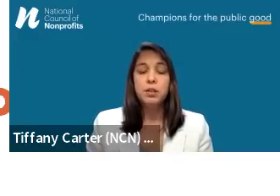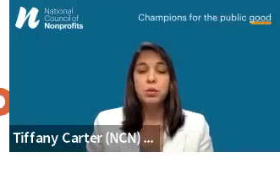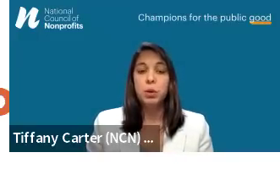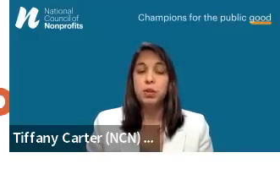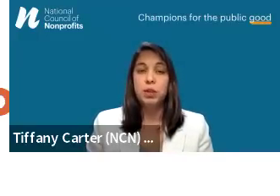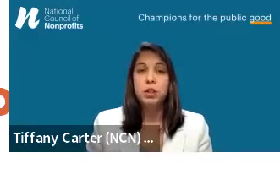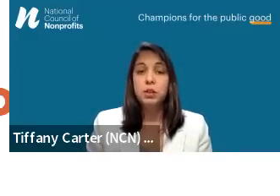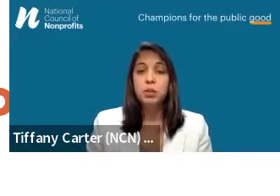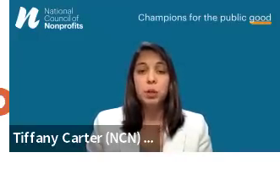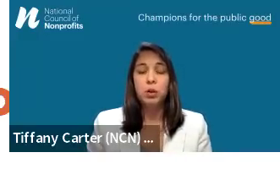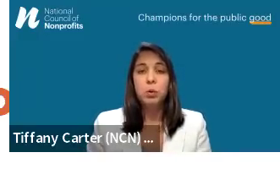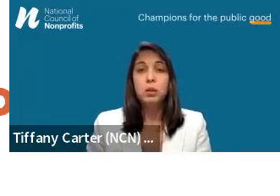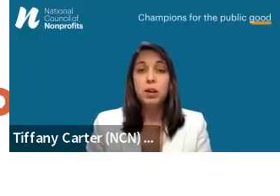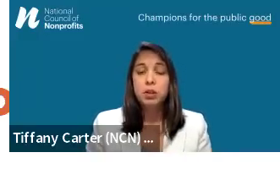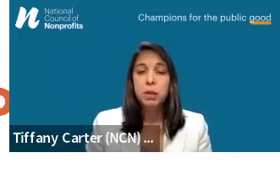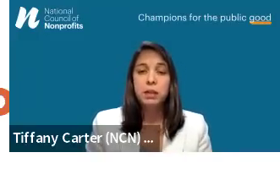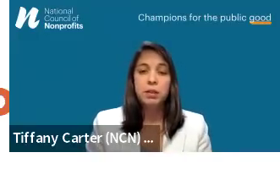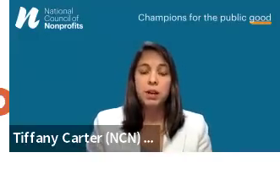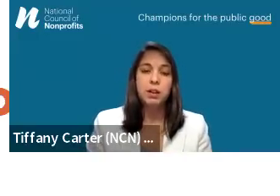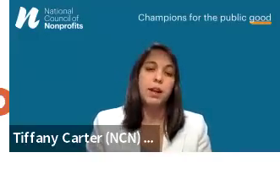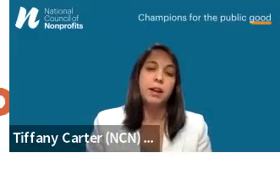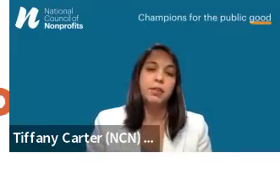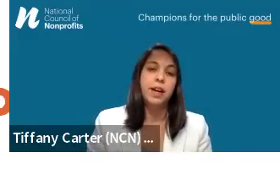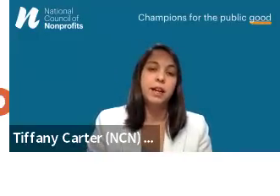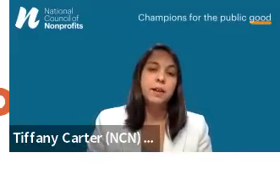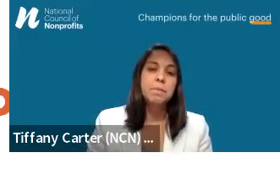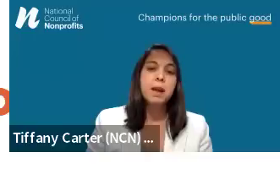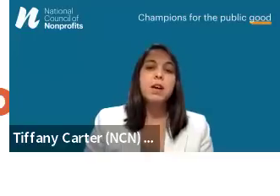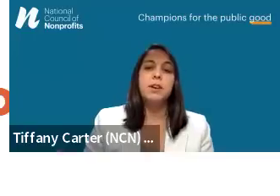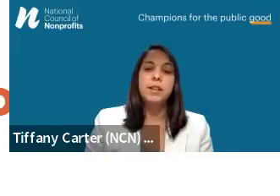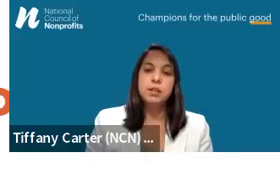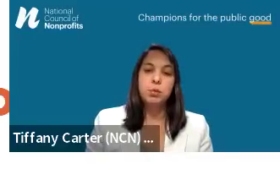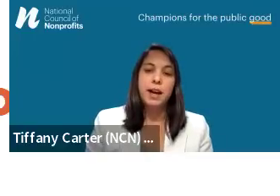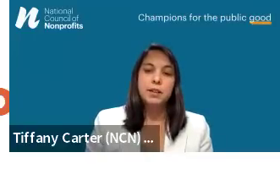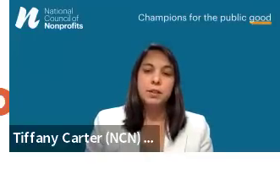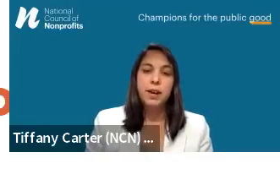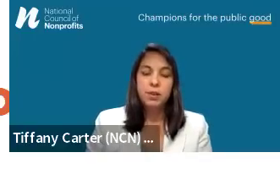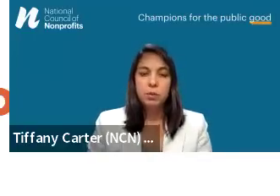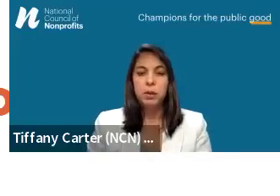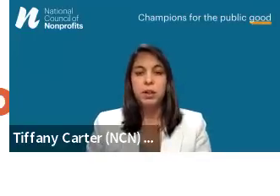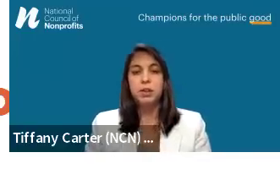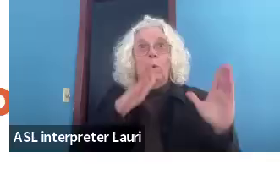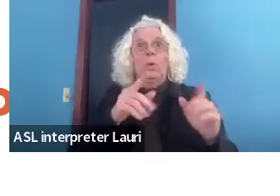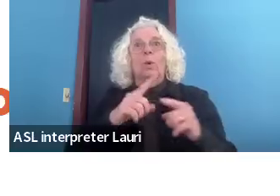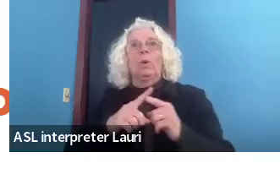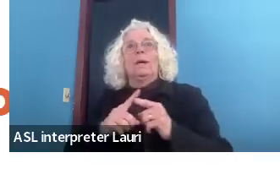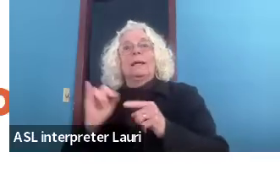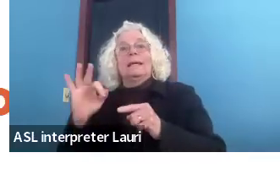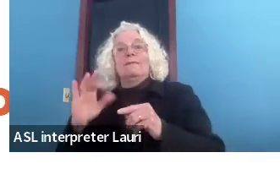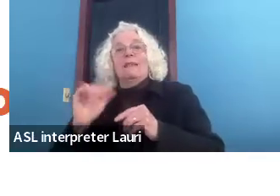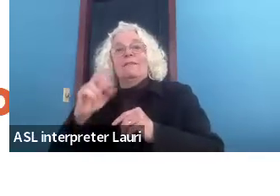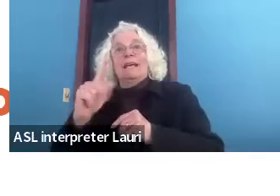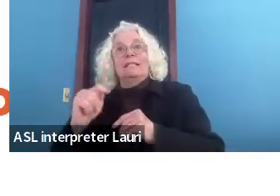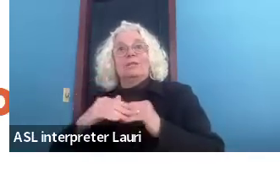nonprofit corporations or associations. We don't know what large means, that's undefined. Foundations with assets of $500 million or